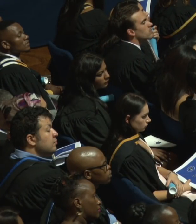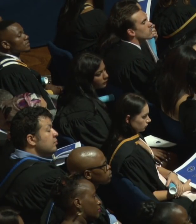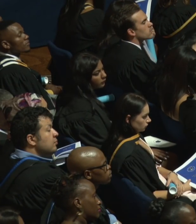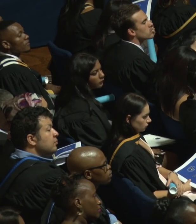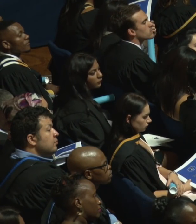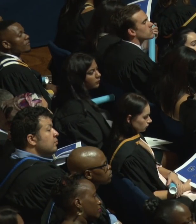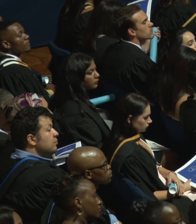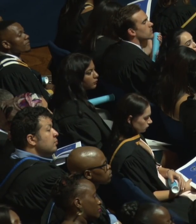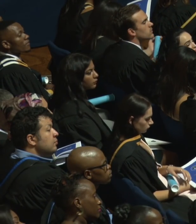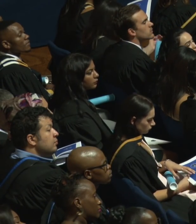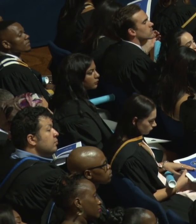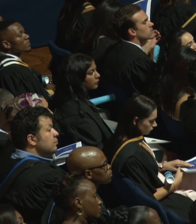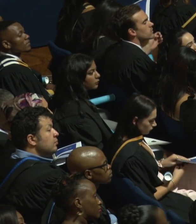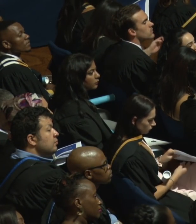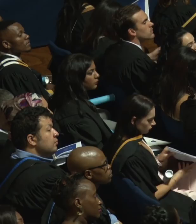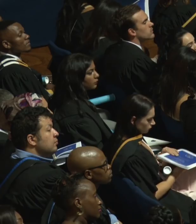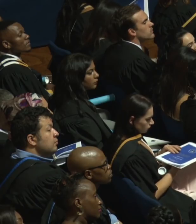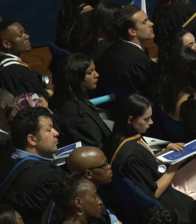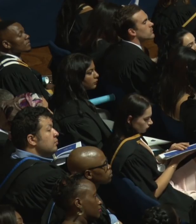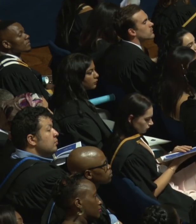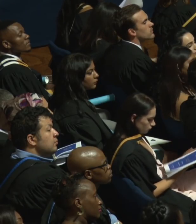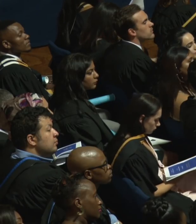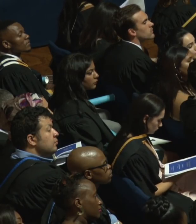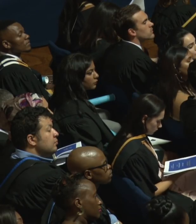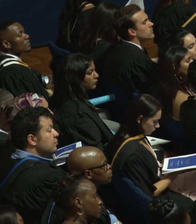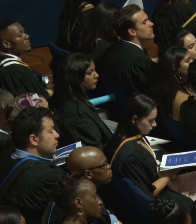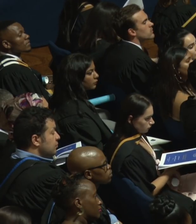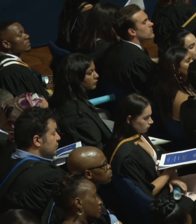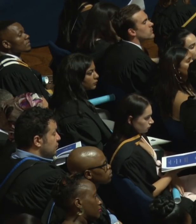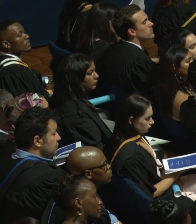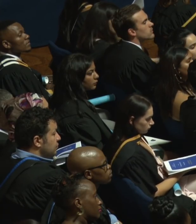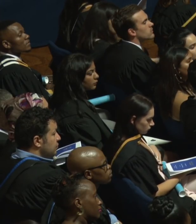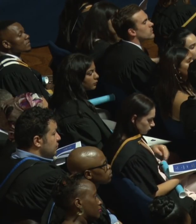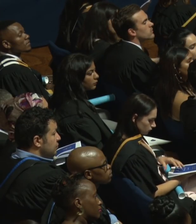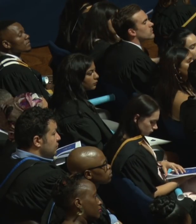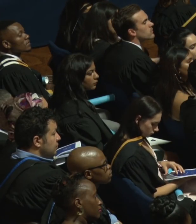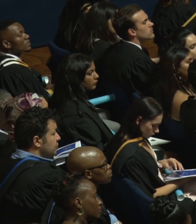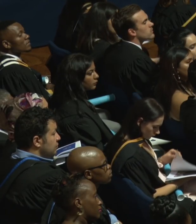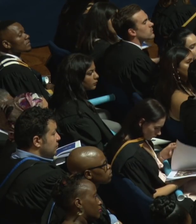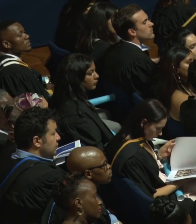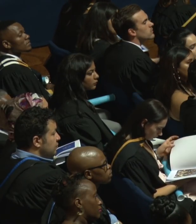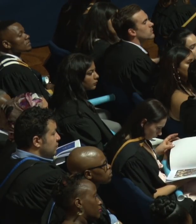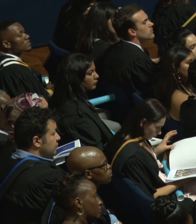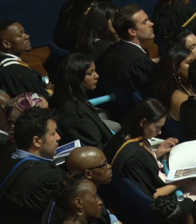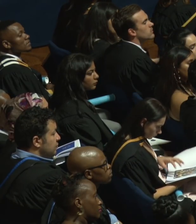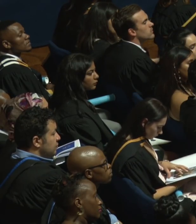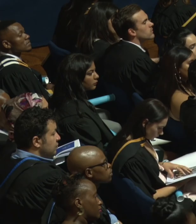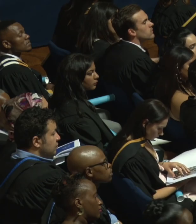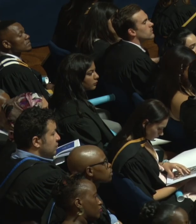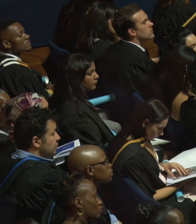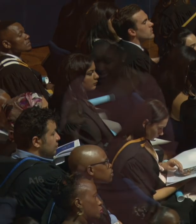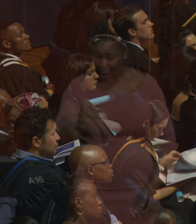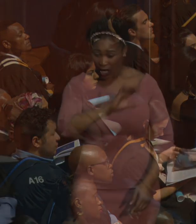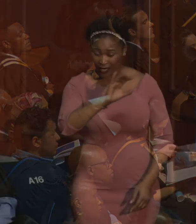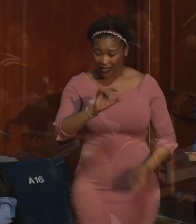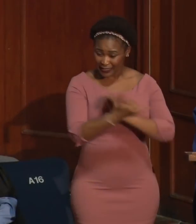eye, and it's one student graduating, Qobo Ningiza, who today becomes the